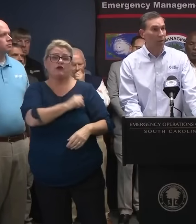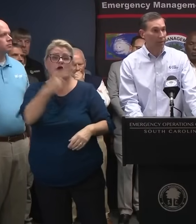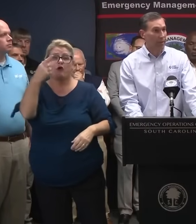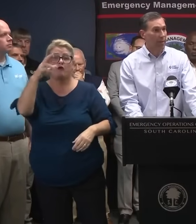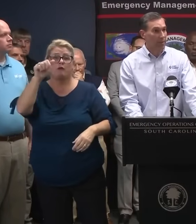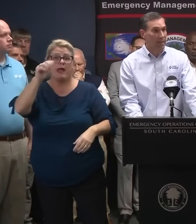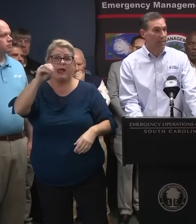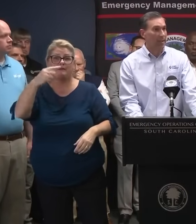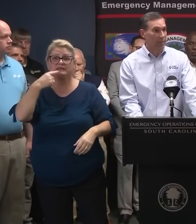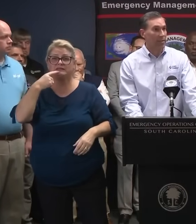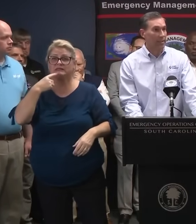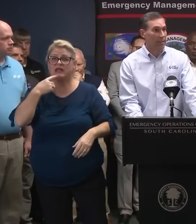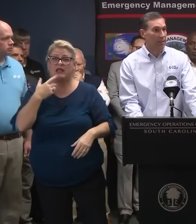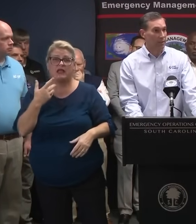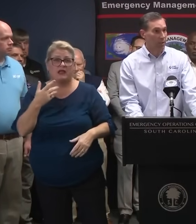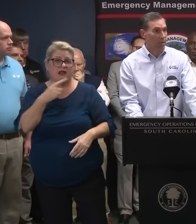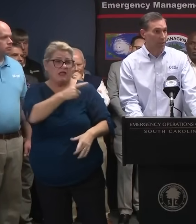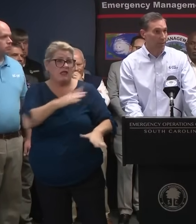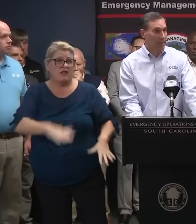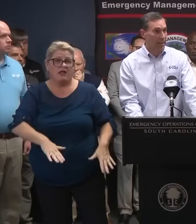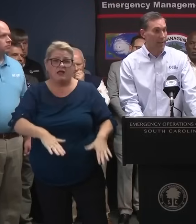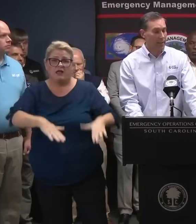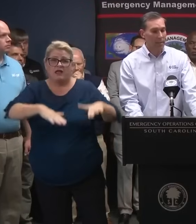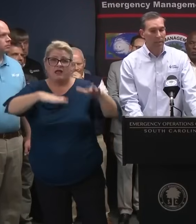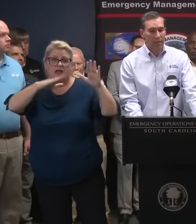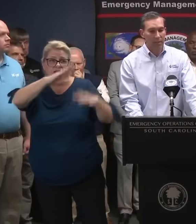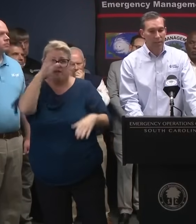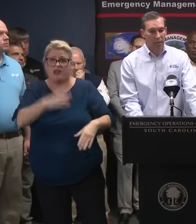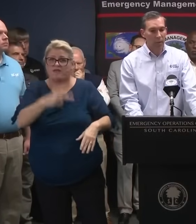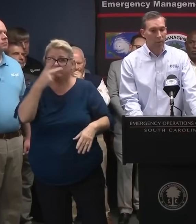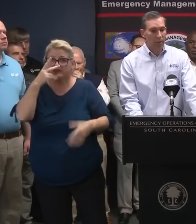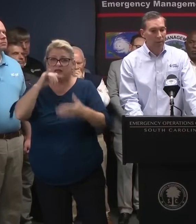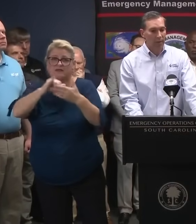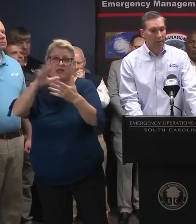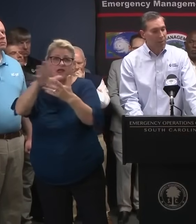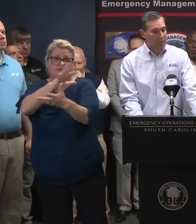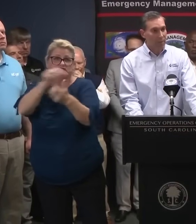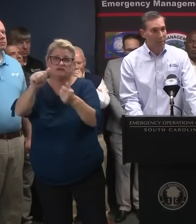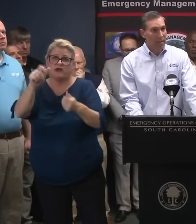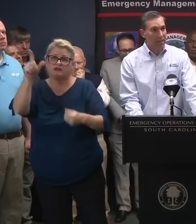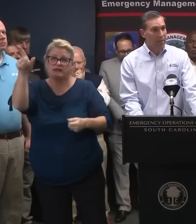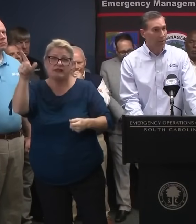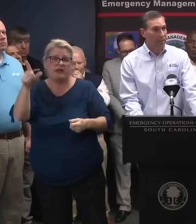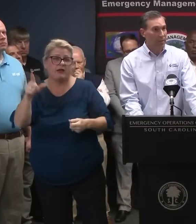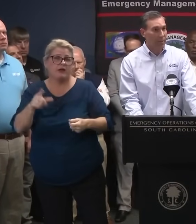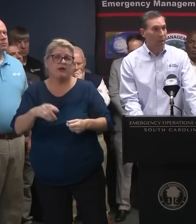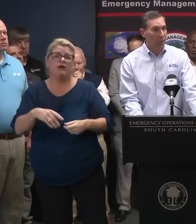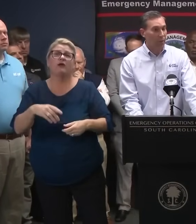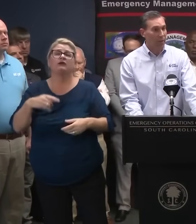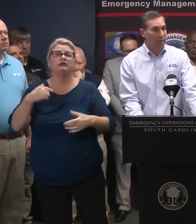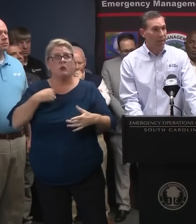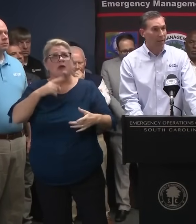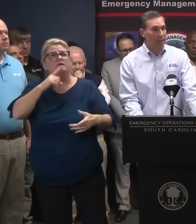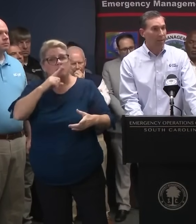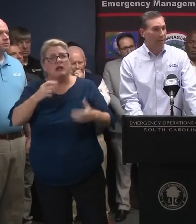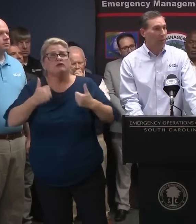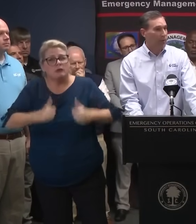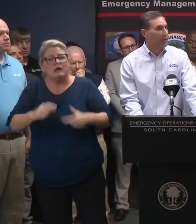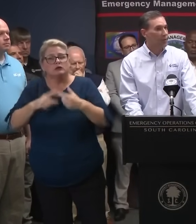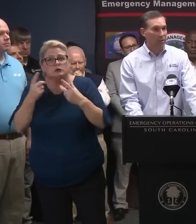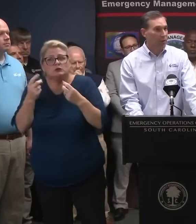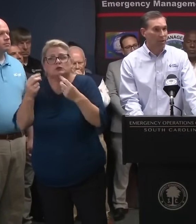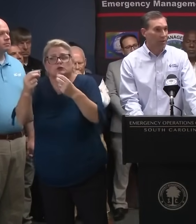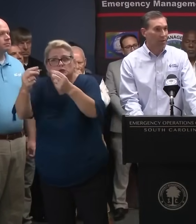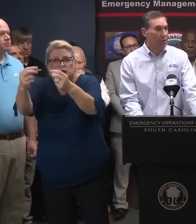his whole life in the upstate, he's never seen destruction like that. And so the investments that we've made certainly have been helpful, but the level